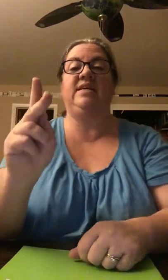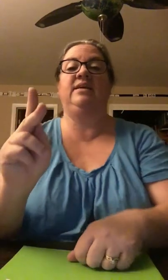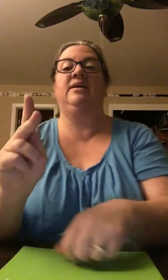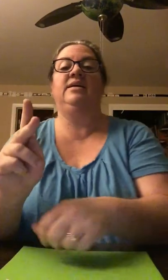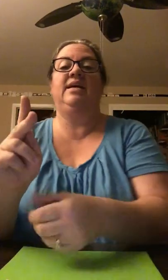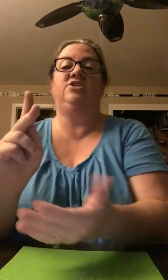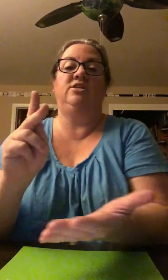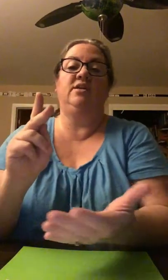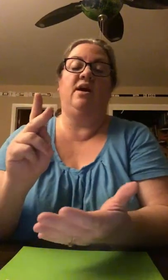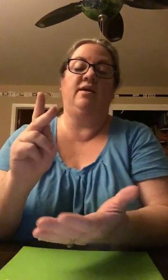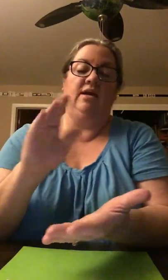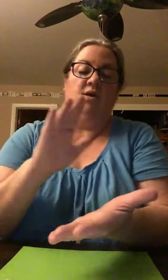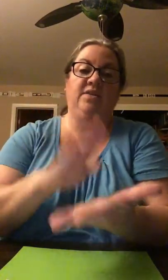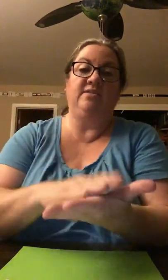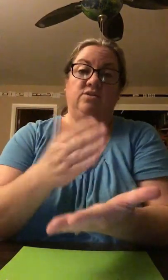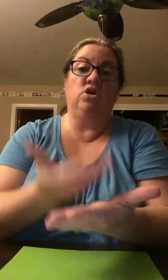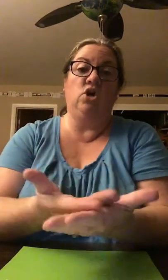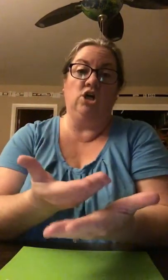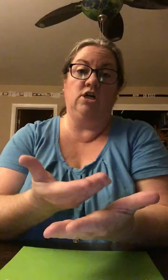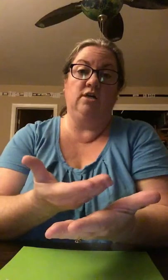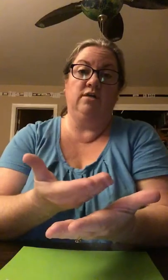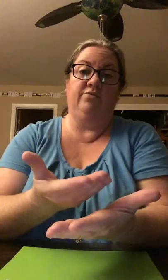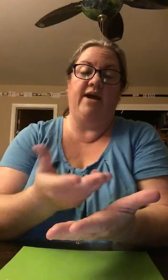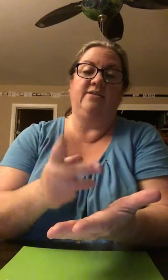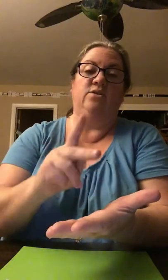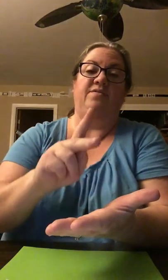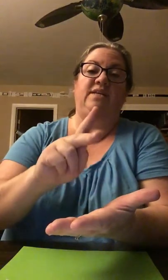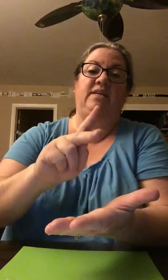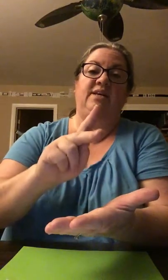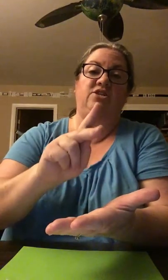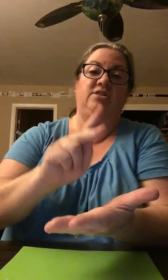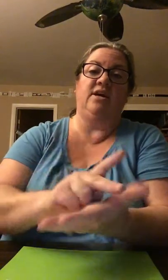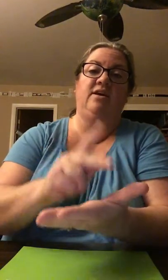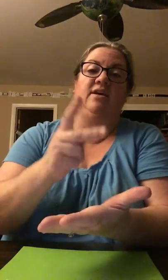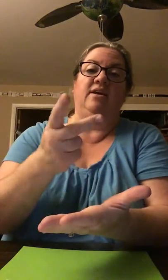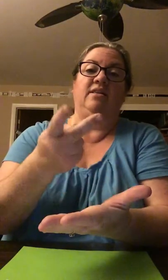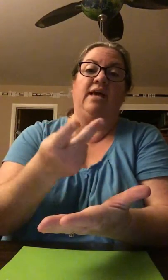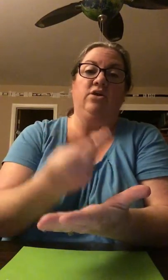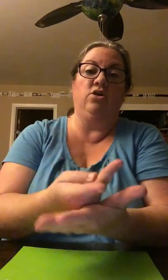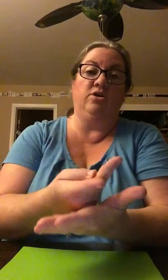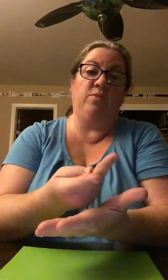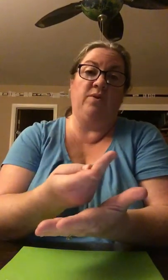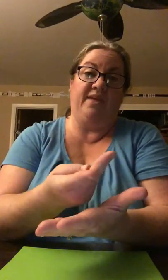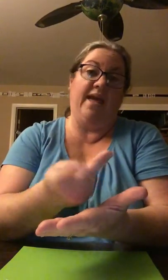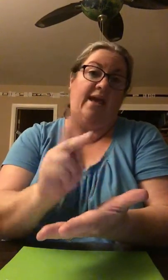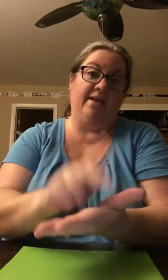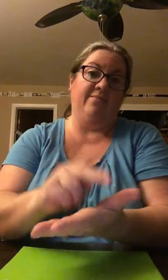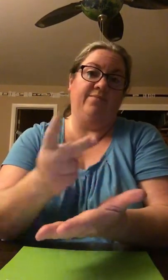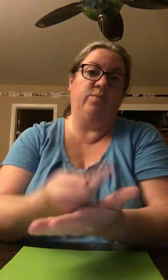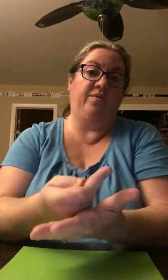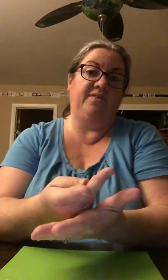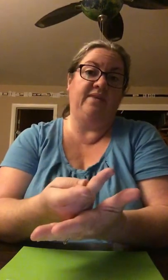seen kitchen done. This is cook, right? So we've seen kitchen done like cook, but with a K. We've seen